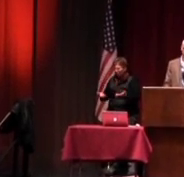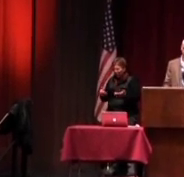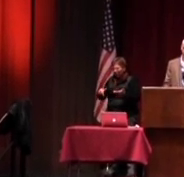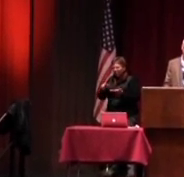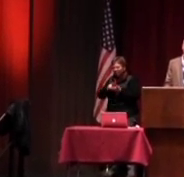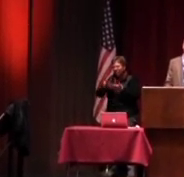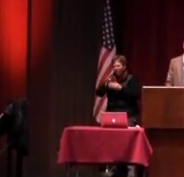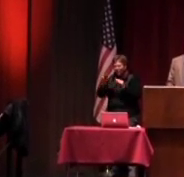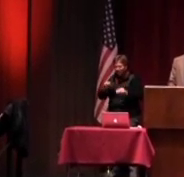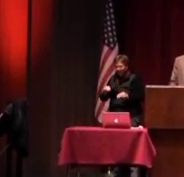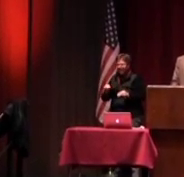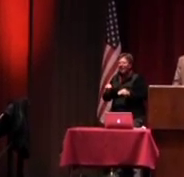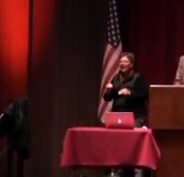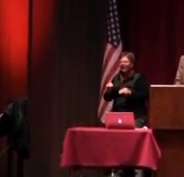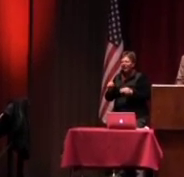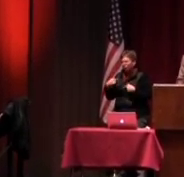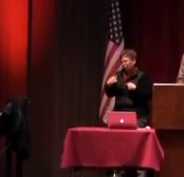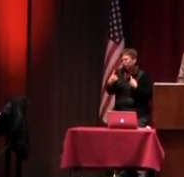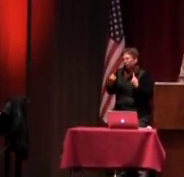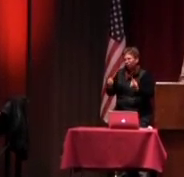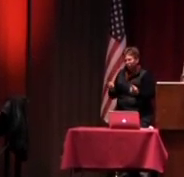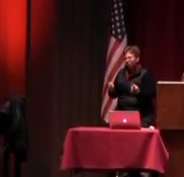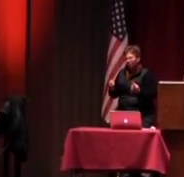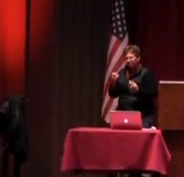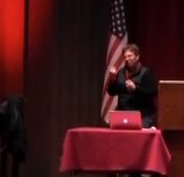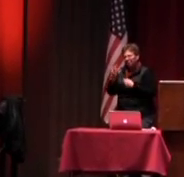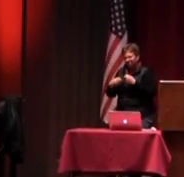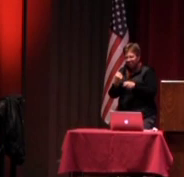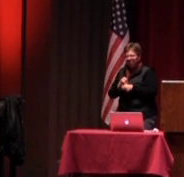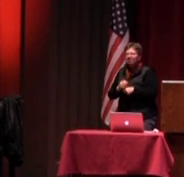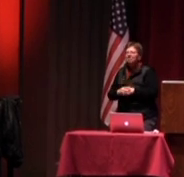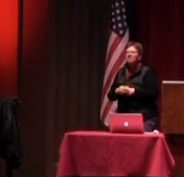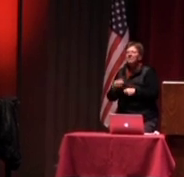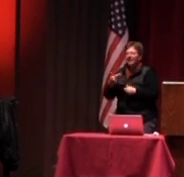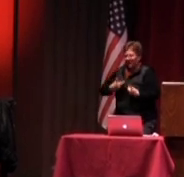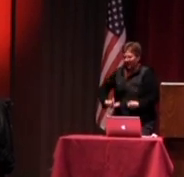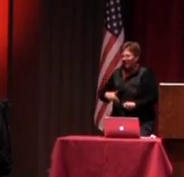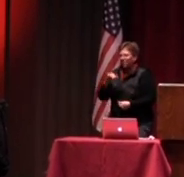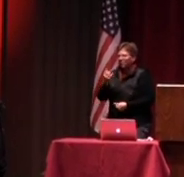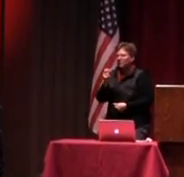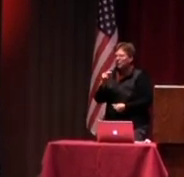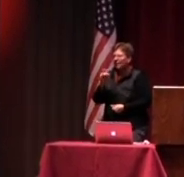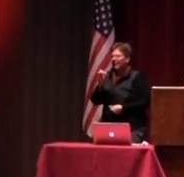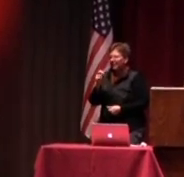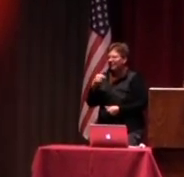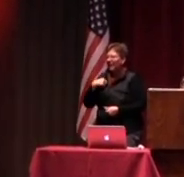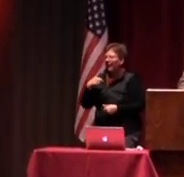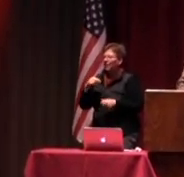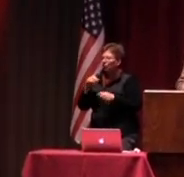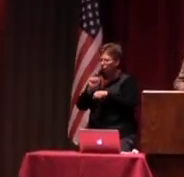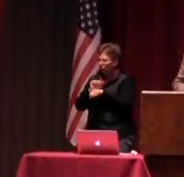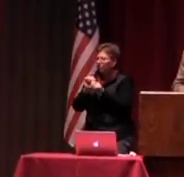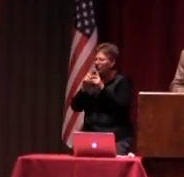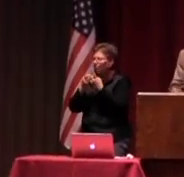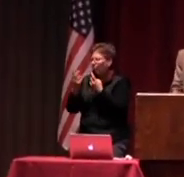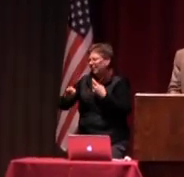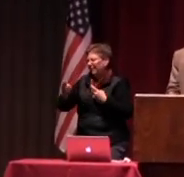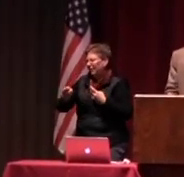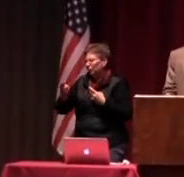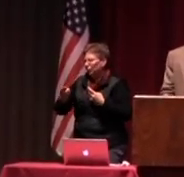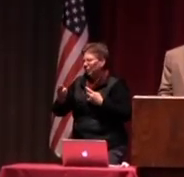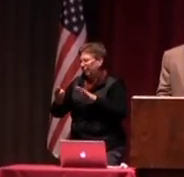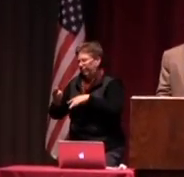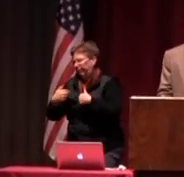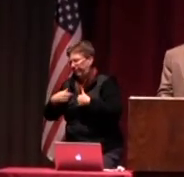of Montana in years past. I'm John Englund. I'm in the Department of History. That's not